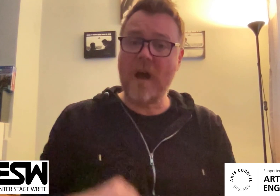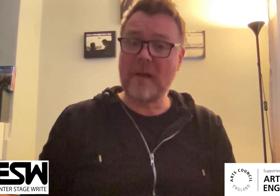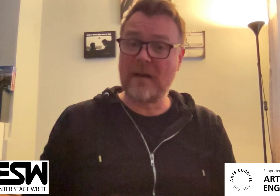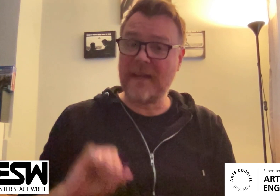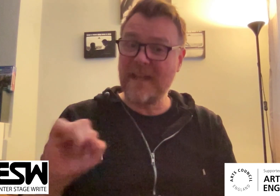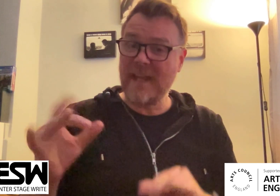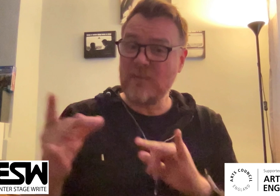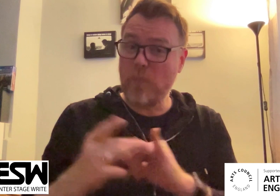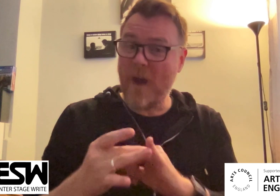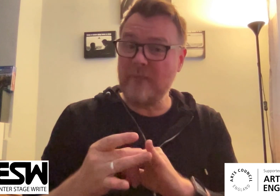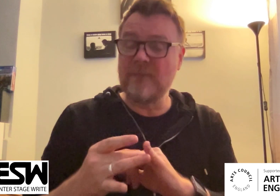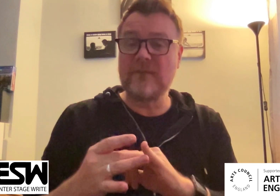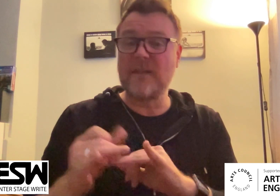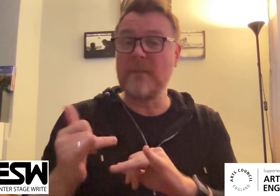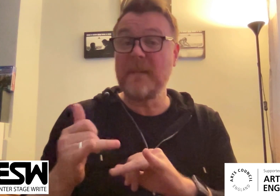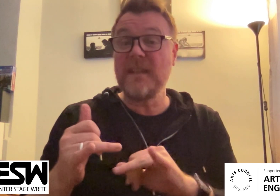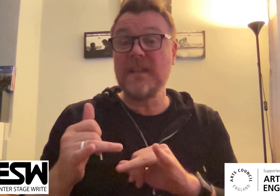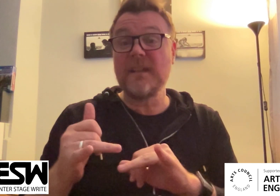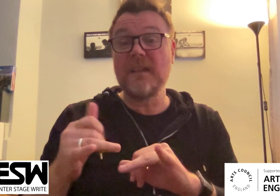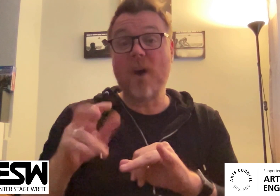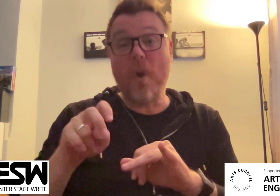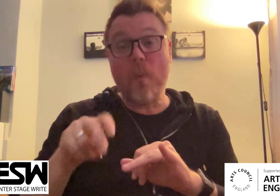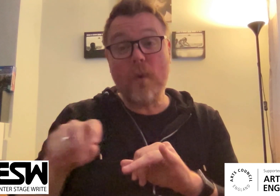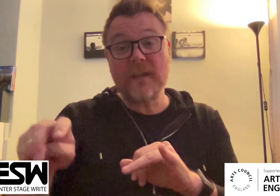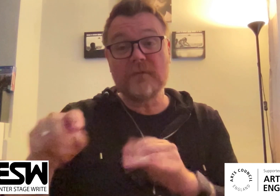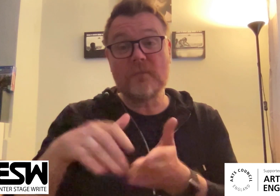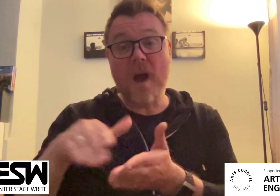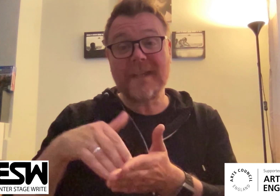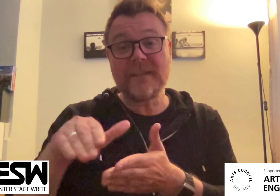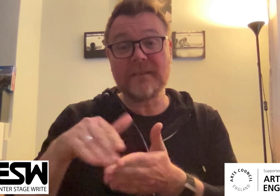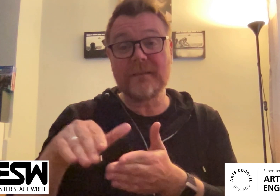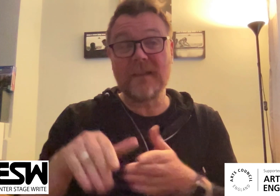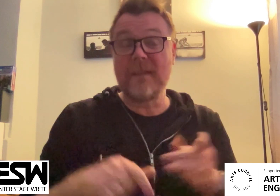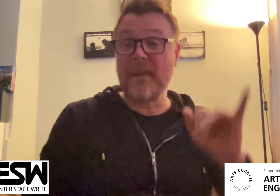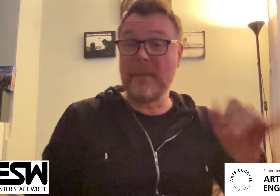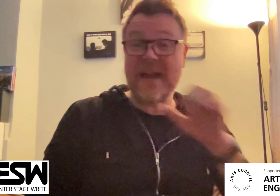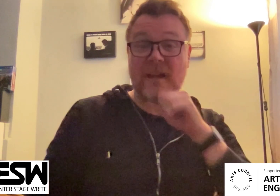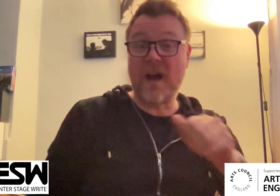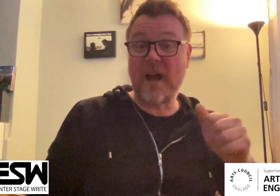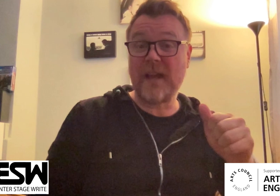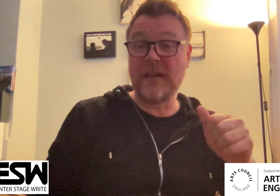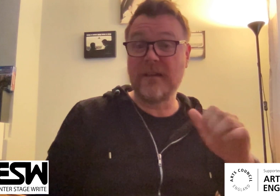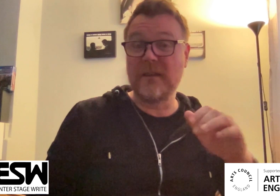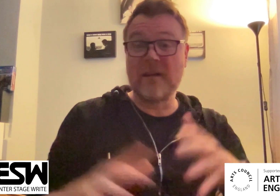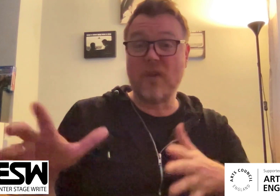and his wife perhaps was walking to market and then the local bad guy robbed